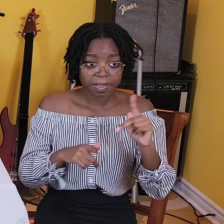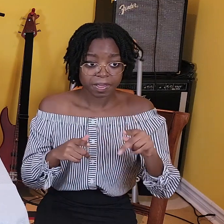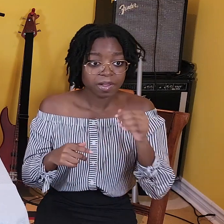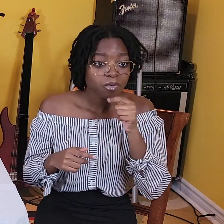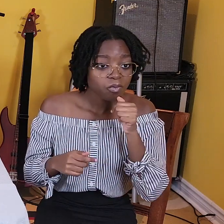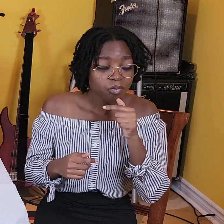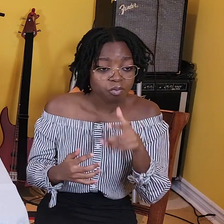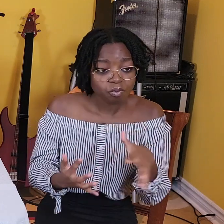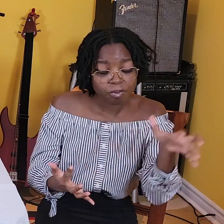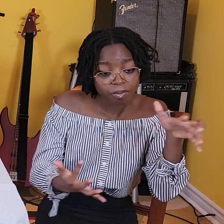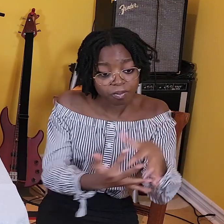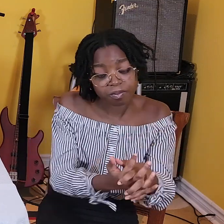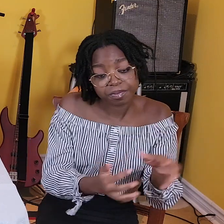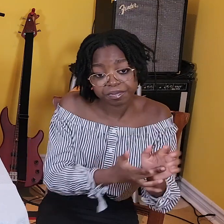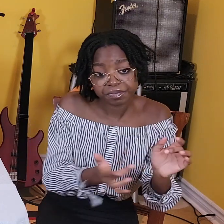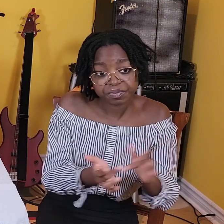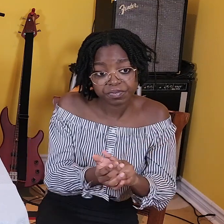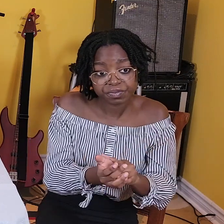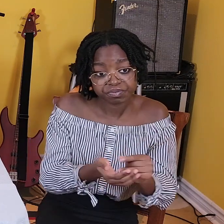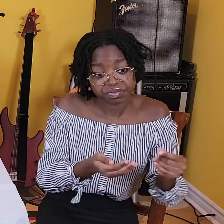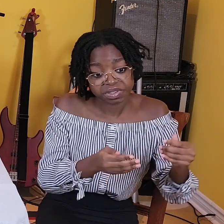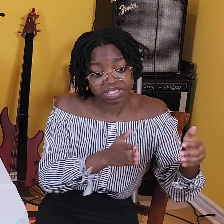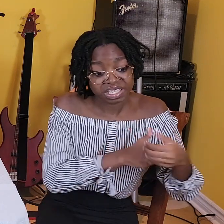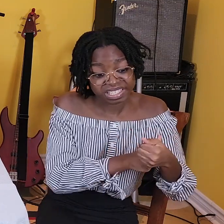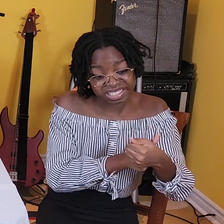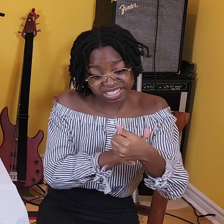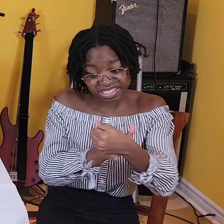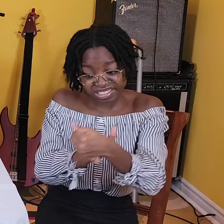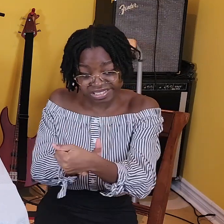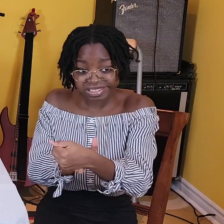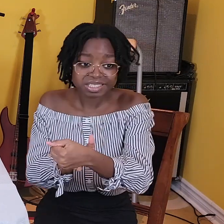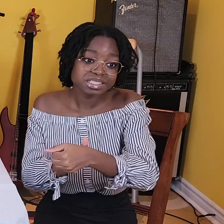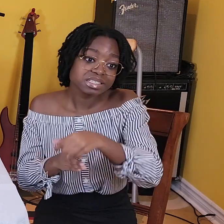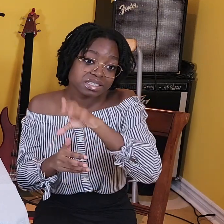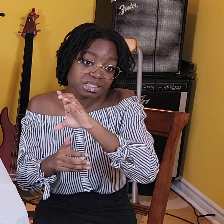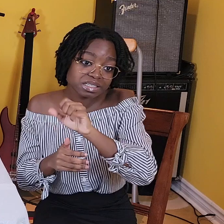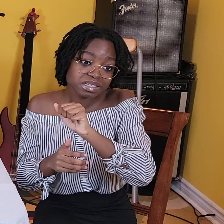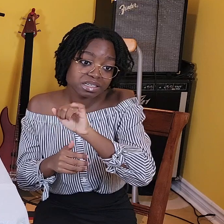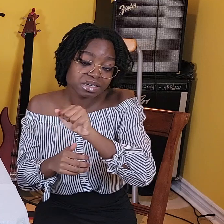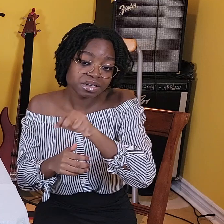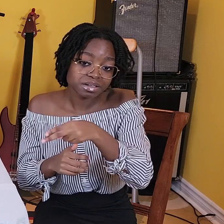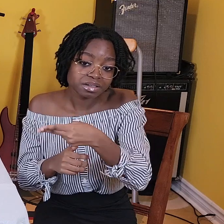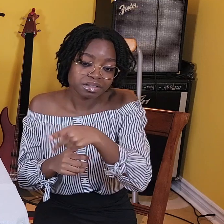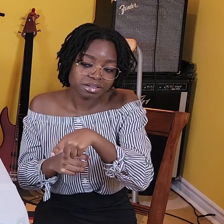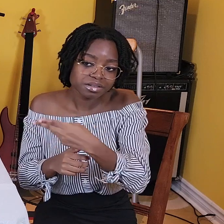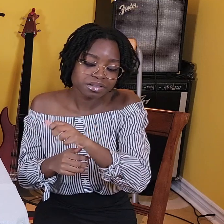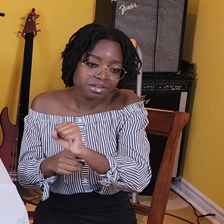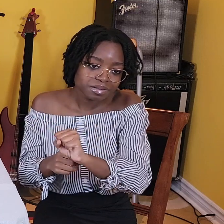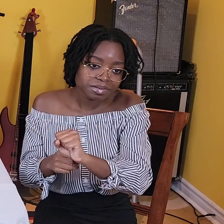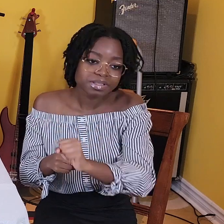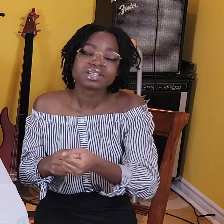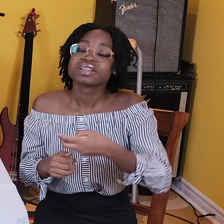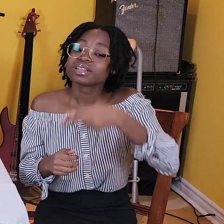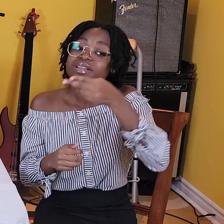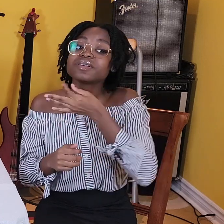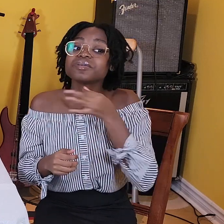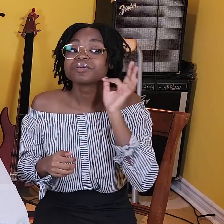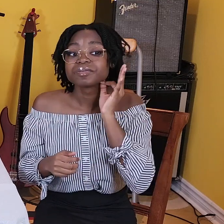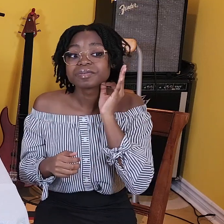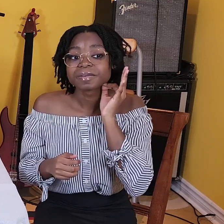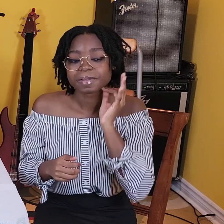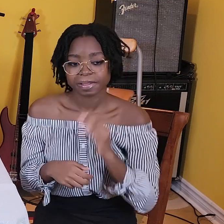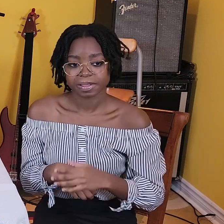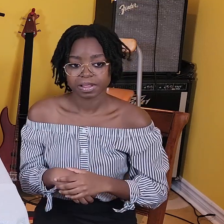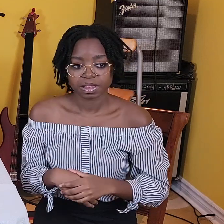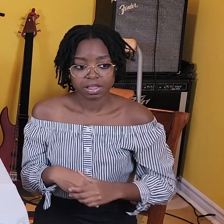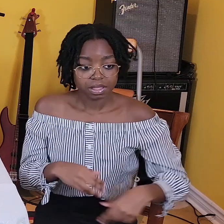to Caiaphas, and the high priest, where the scribes and the elders were assembled. But Peter